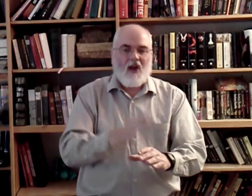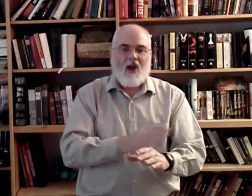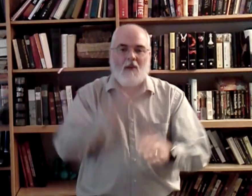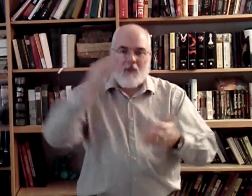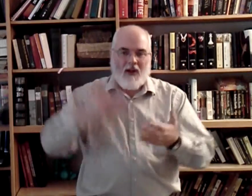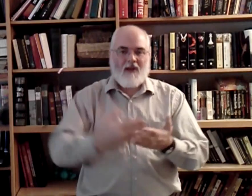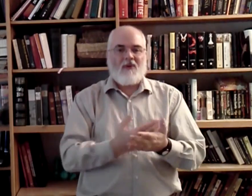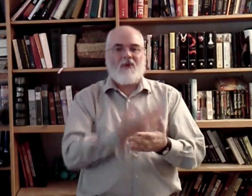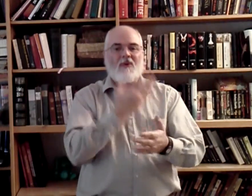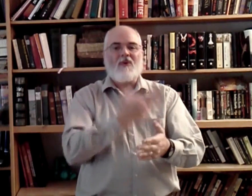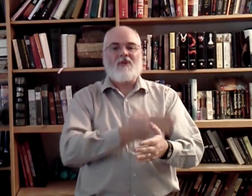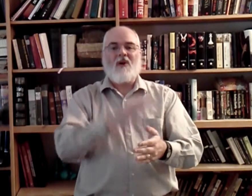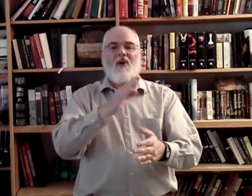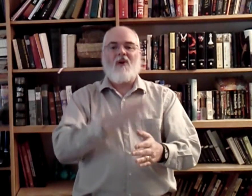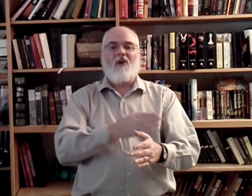a brand new song,